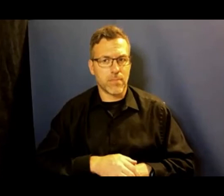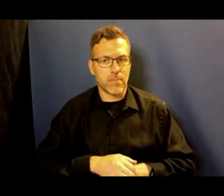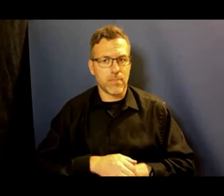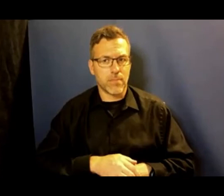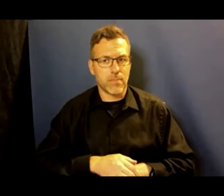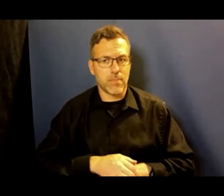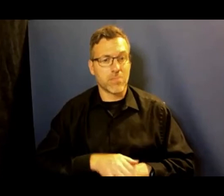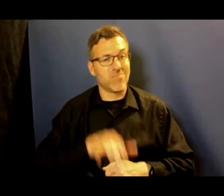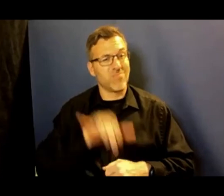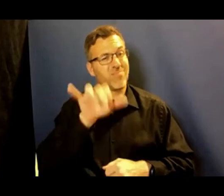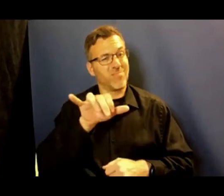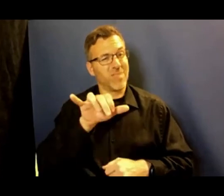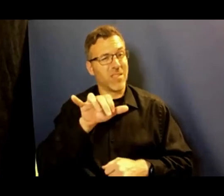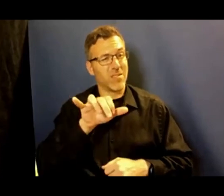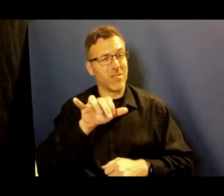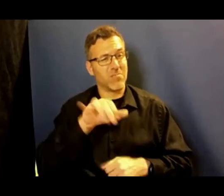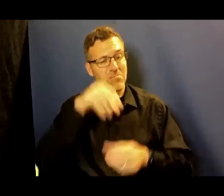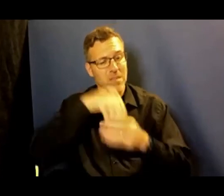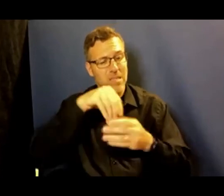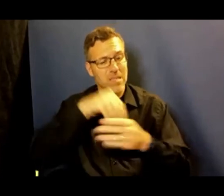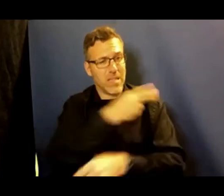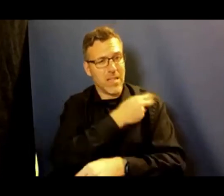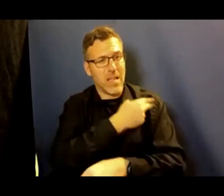That's what it's like in the hospital right now.